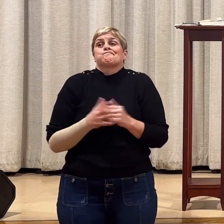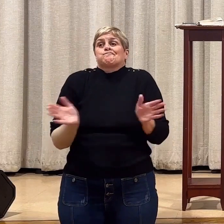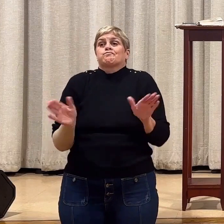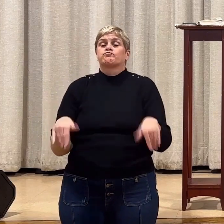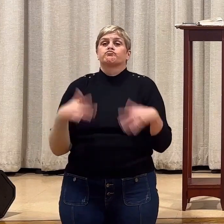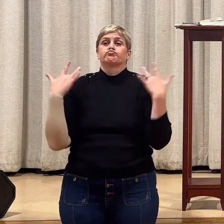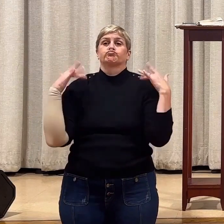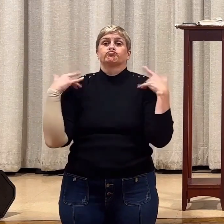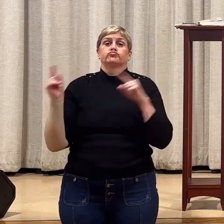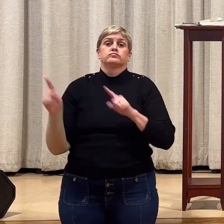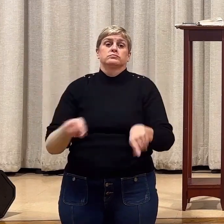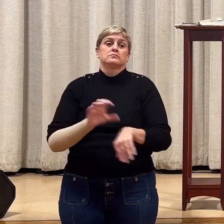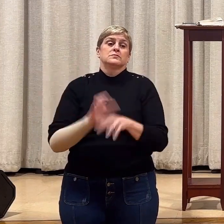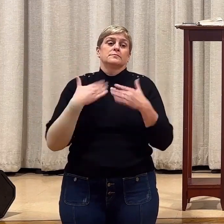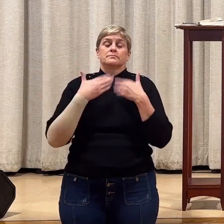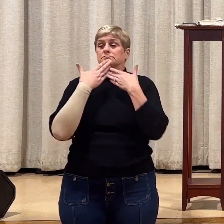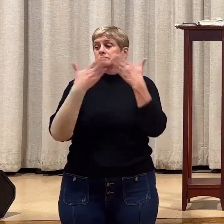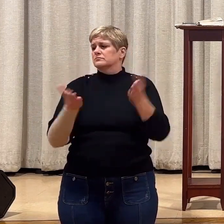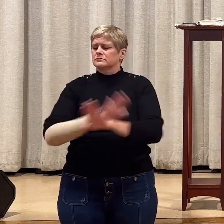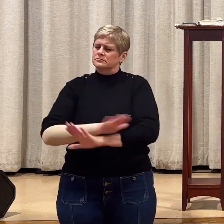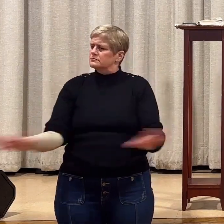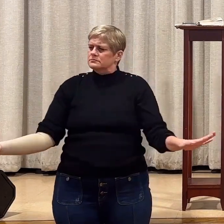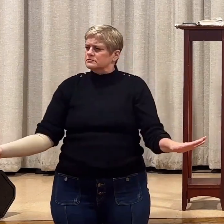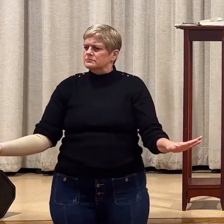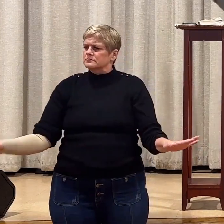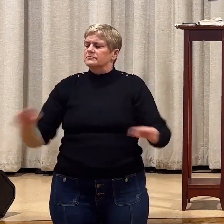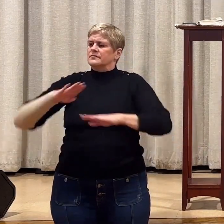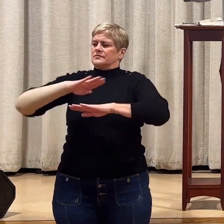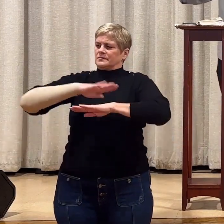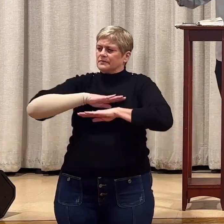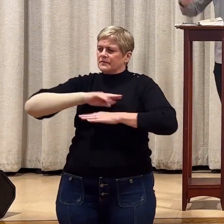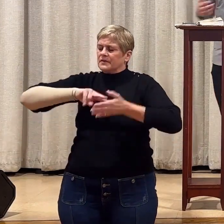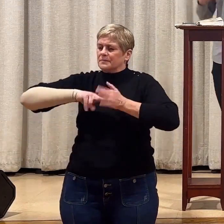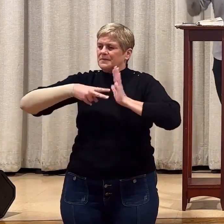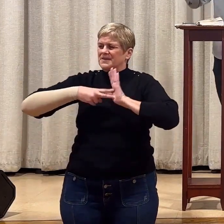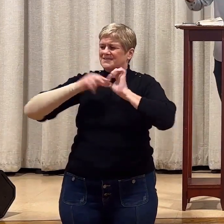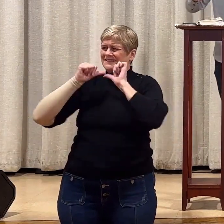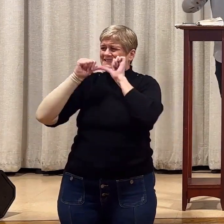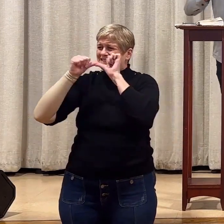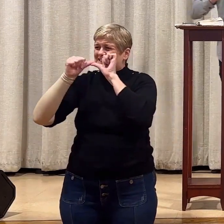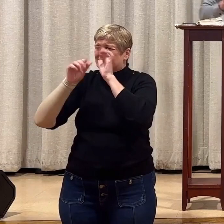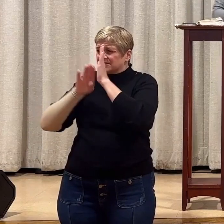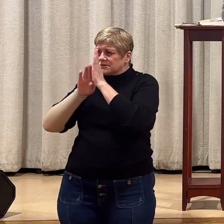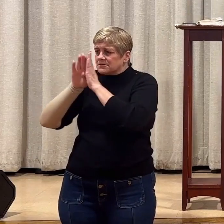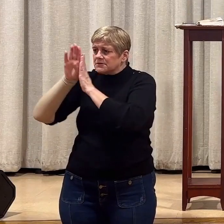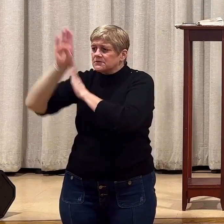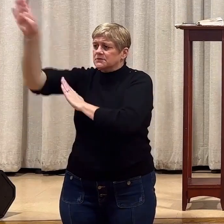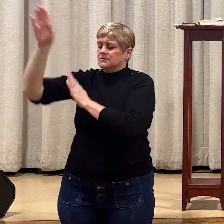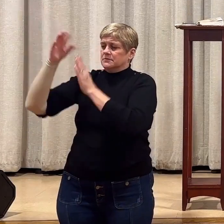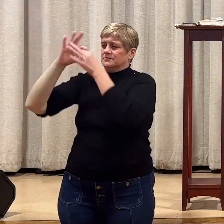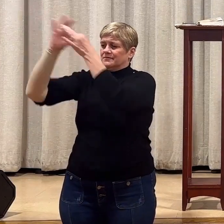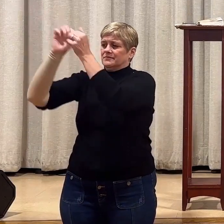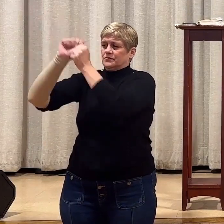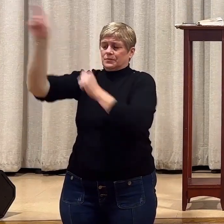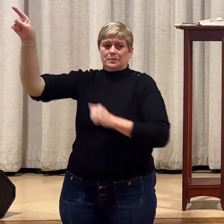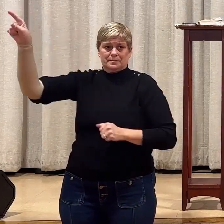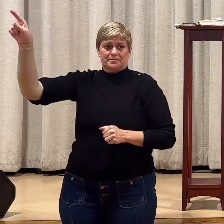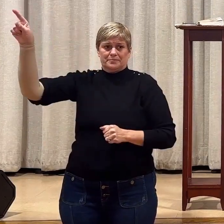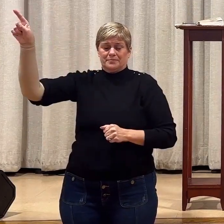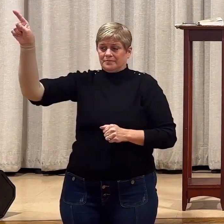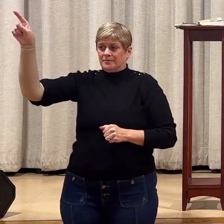more. And so there's an aspect where contentment also means pursuing the Lord and going forward. It's not a laziness, because the Bible